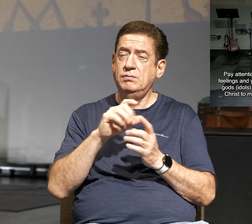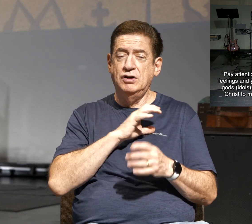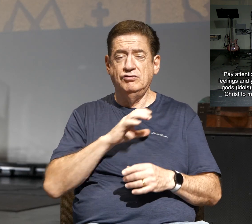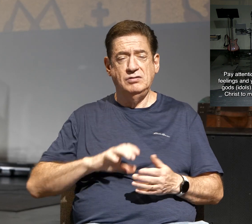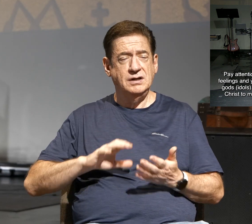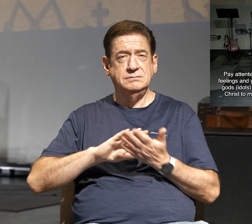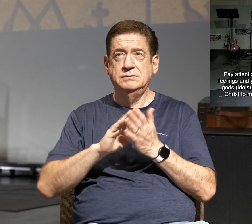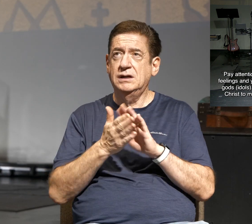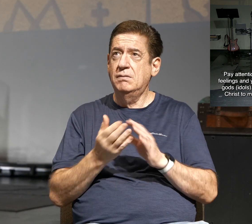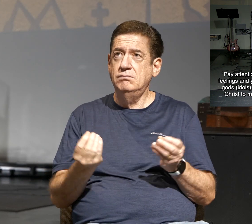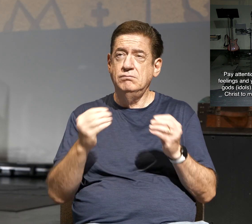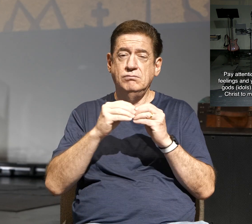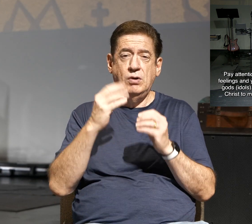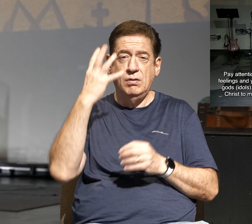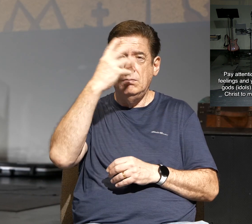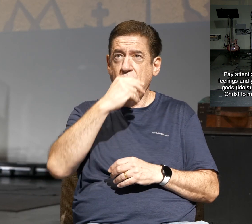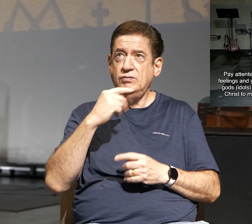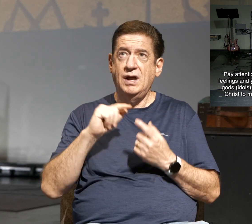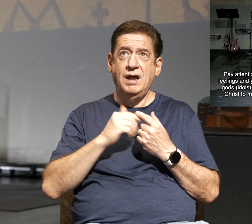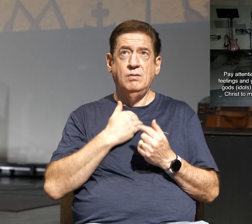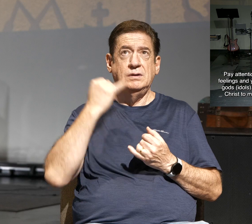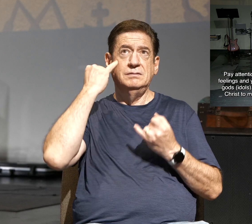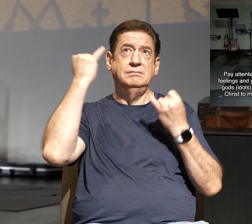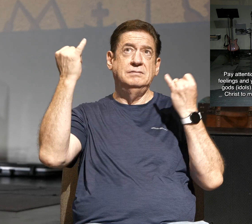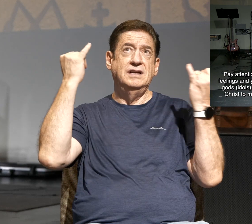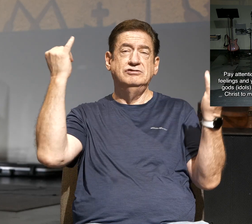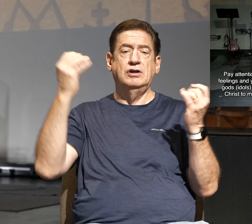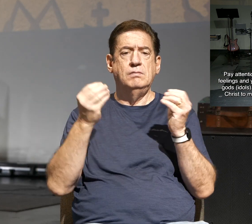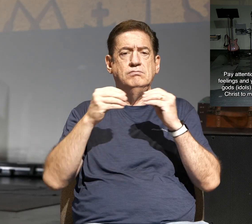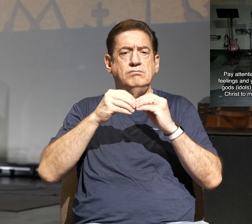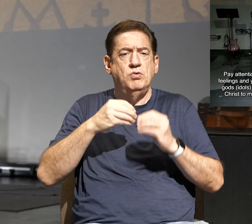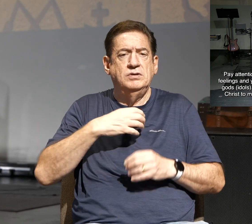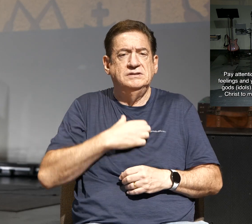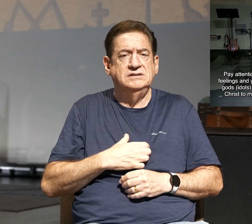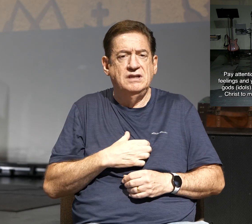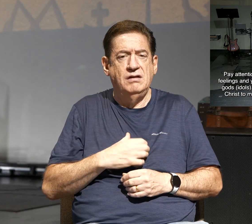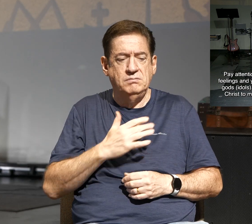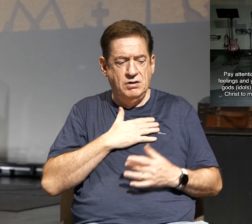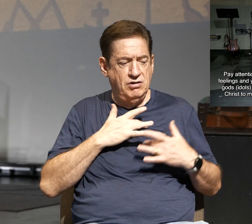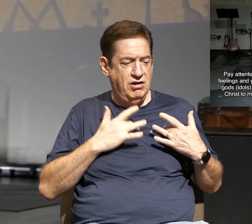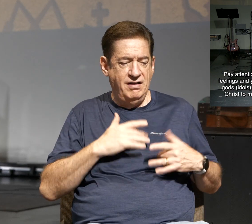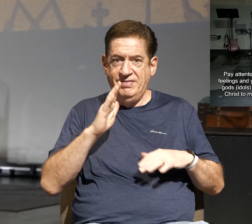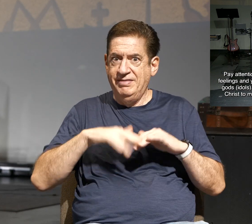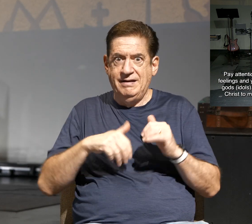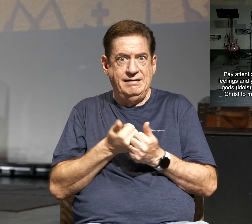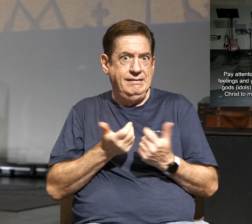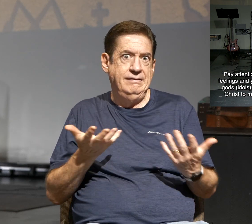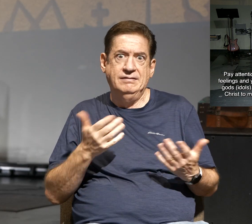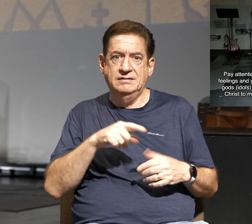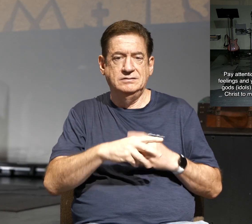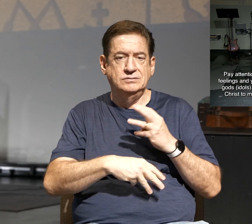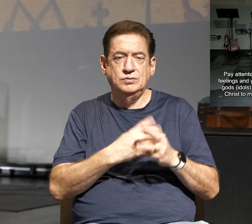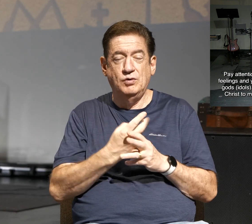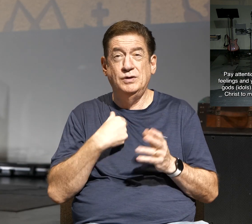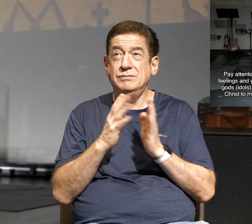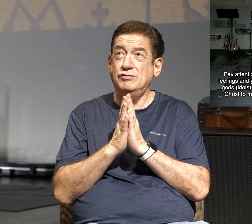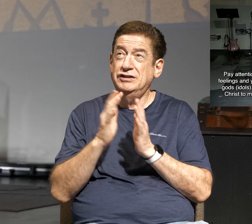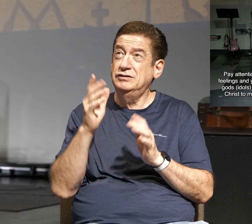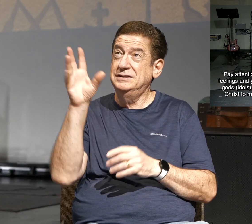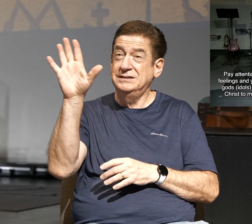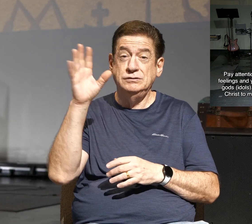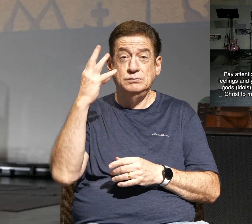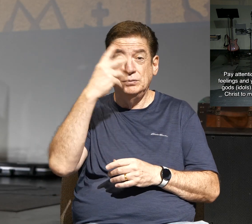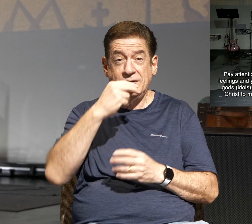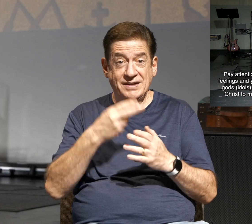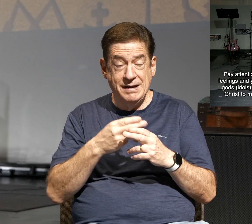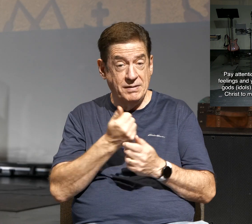beautiful to our imagination and more desirable to our hearts than anything else in this world. We pray in his beautiful name. And